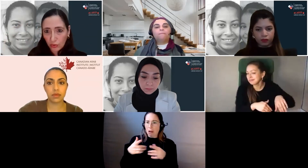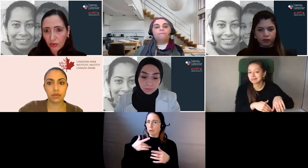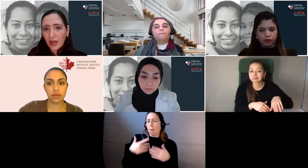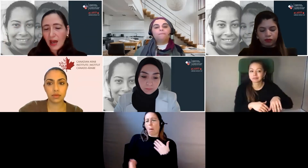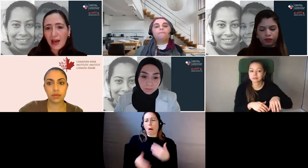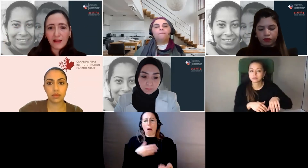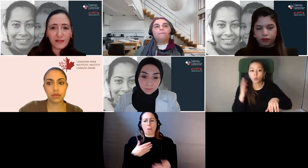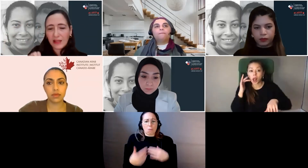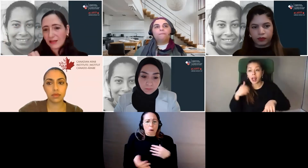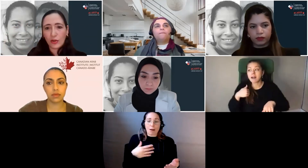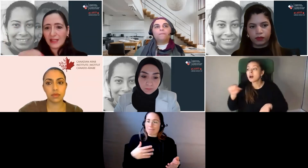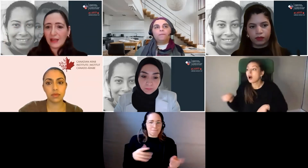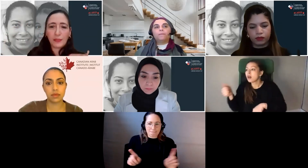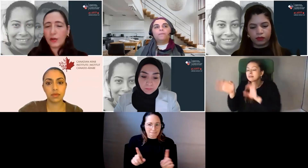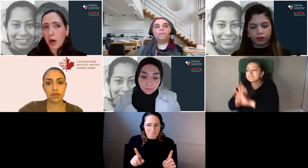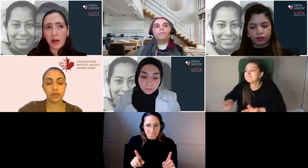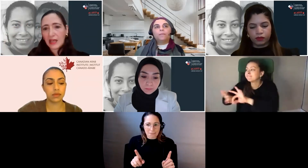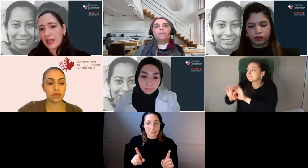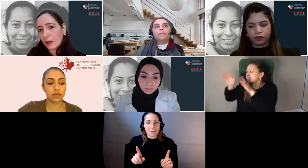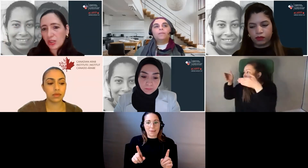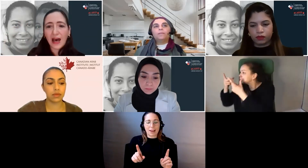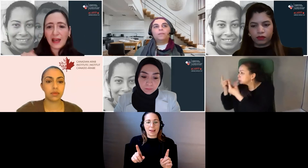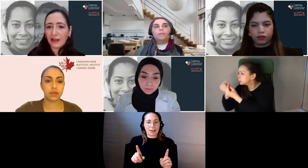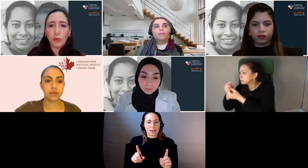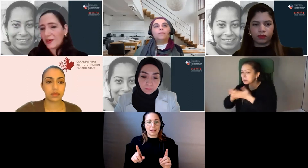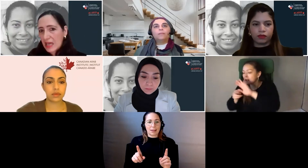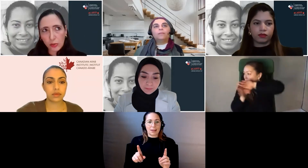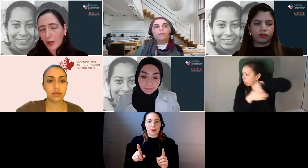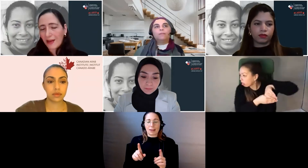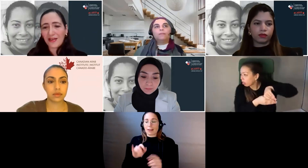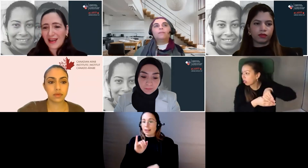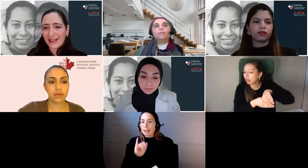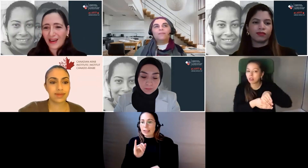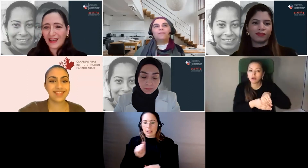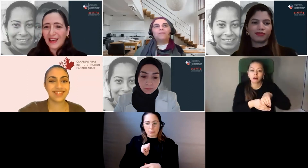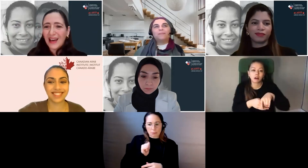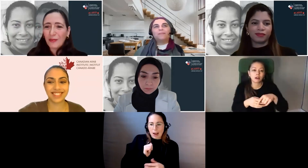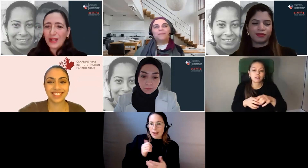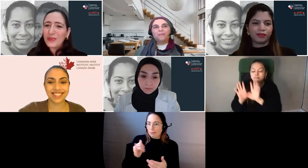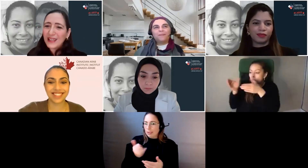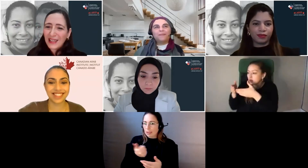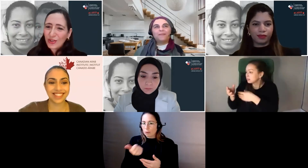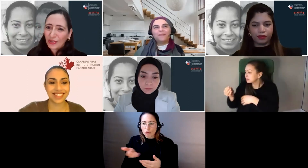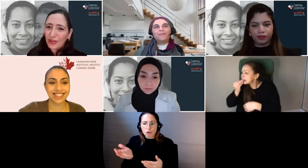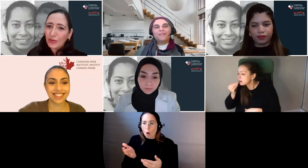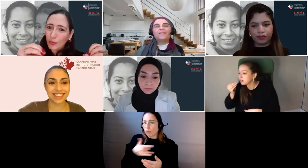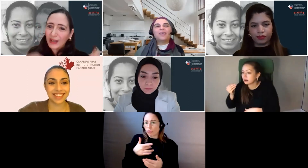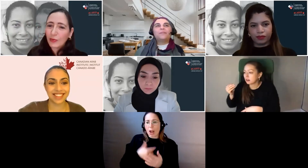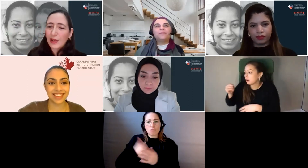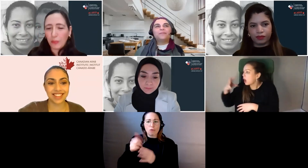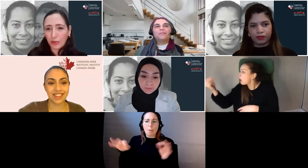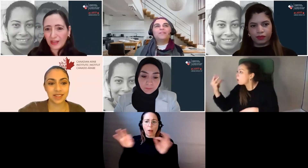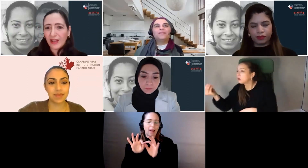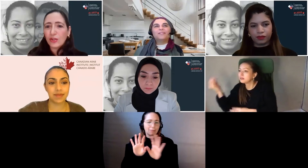to do. And it's, I simply go on and eat outside, like Uber Eats, whatever it is, right? And we don't pay attention to what